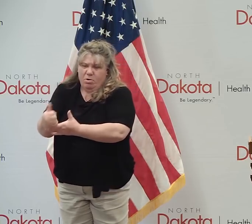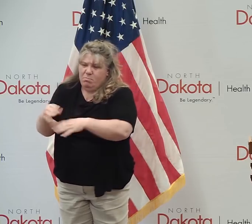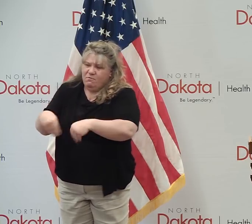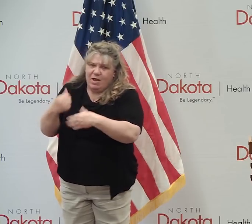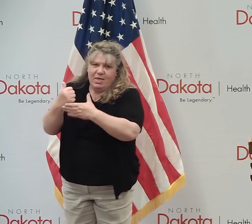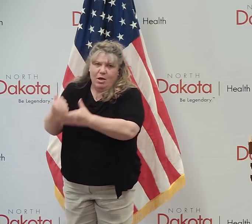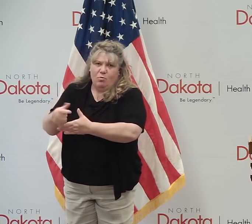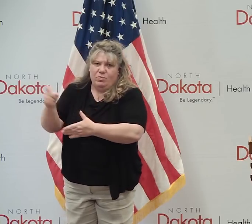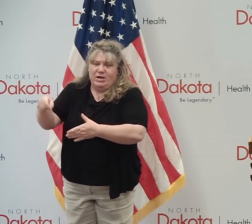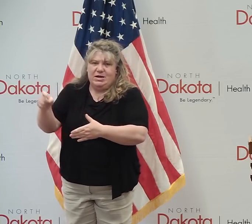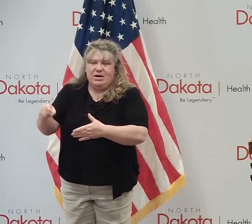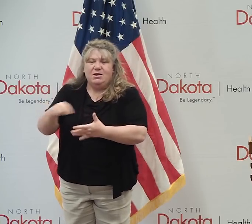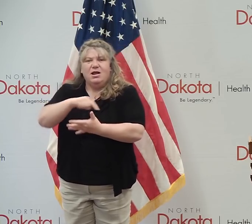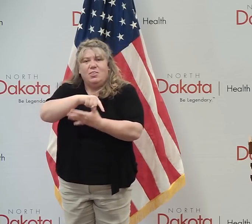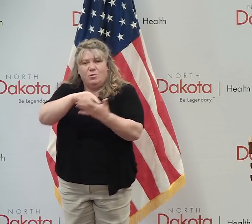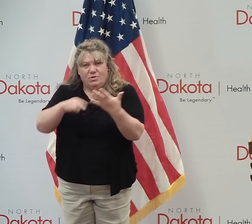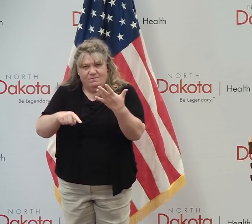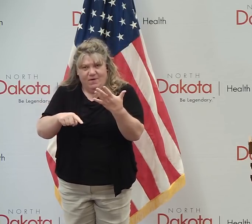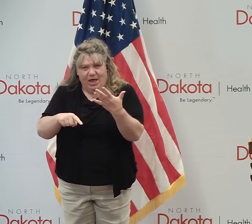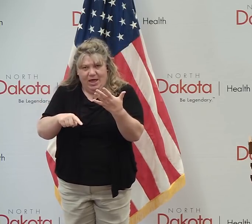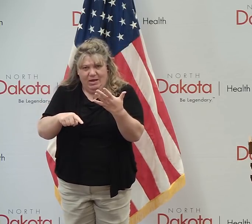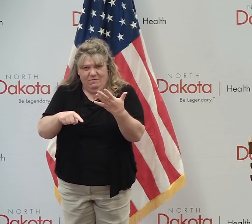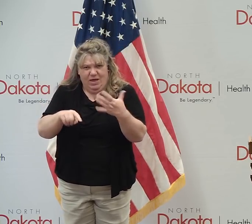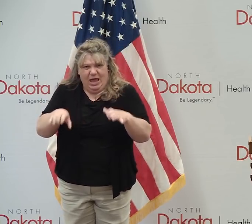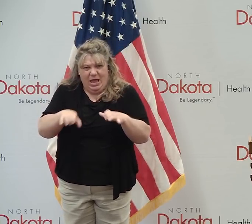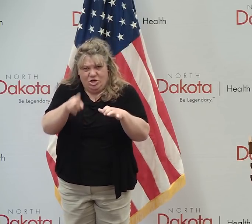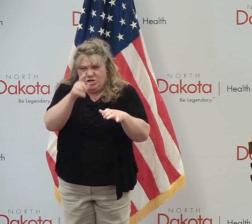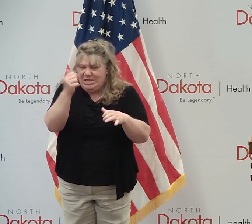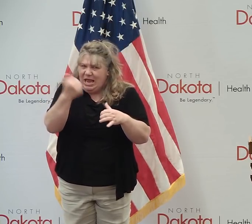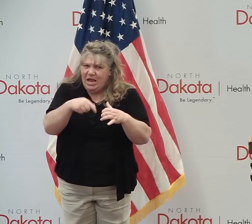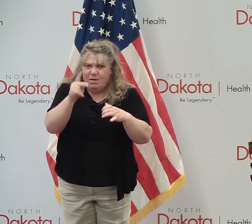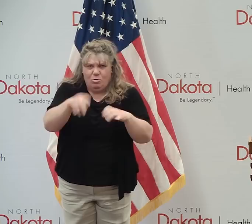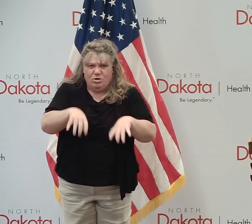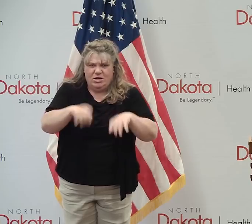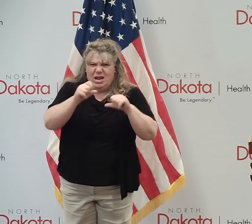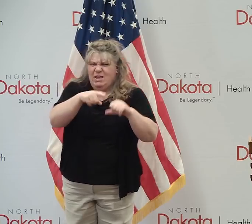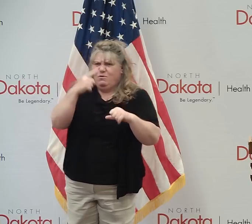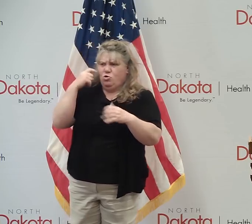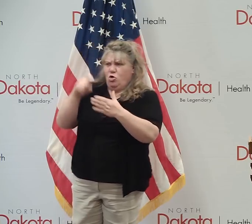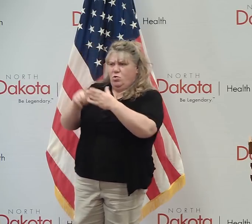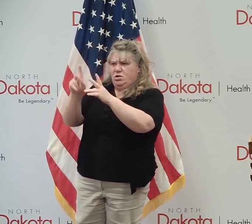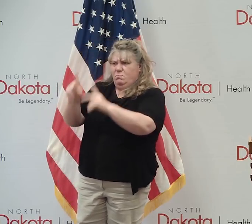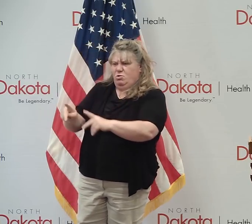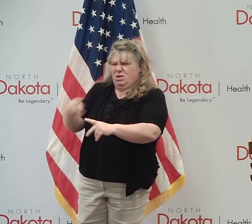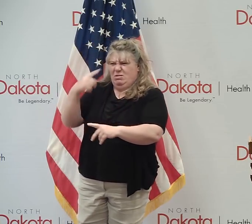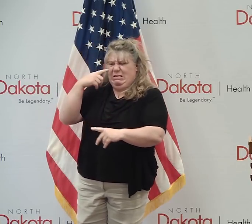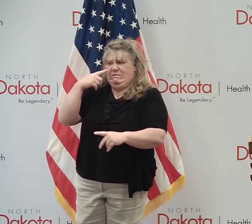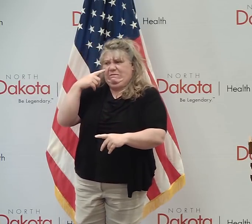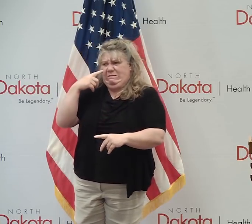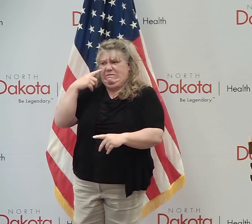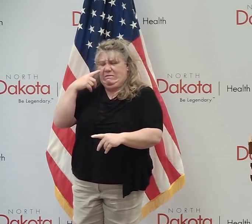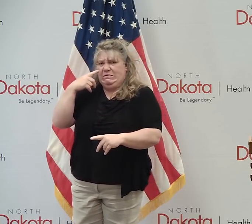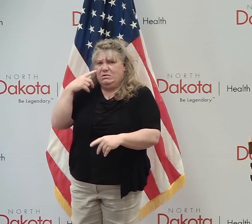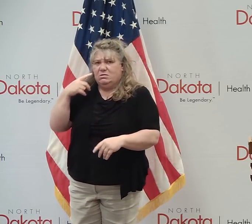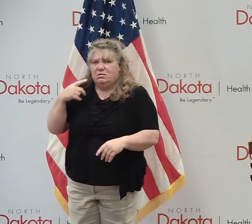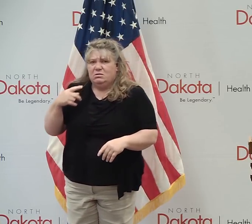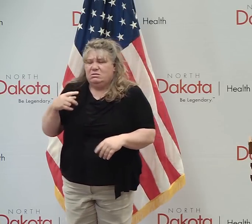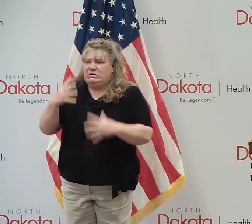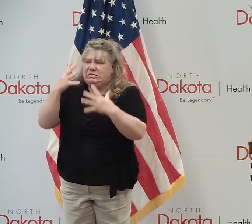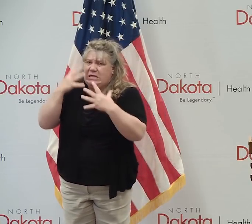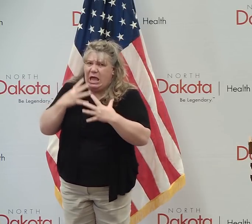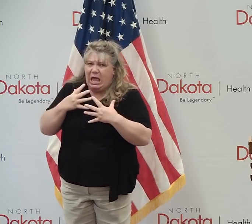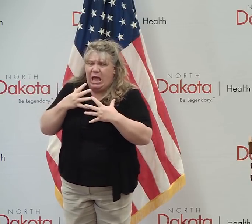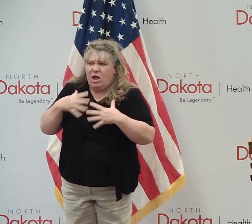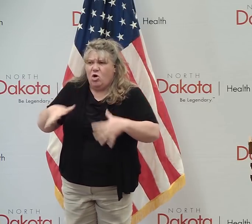they need. And there are 5 steps everyone can take, and this is if you see someone, again, that you think is sad